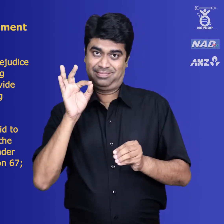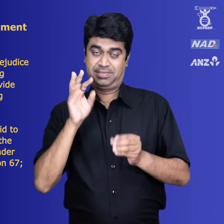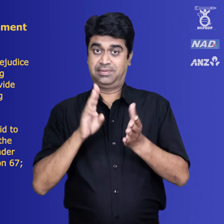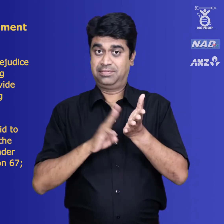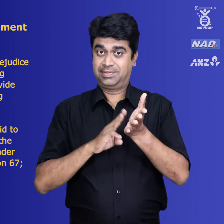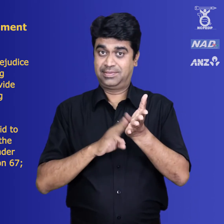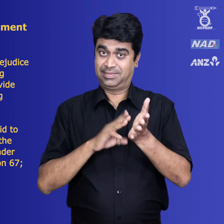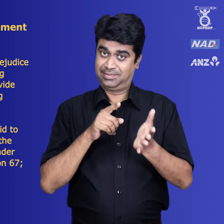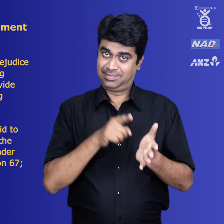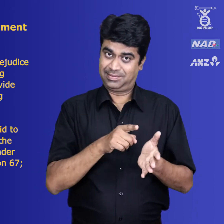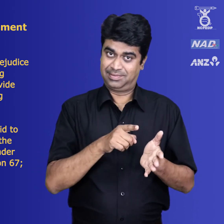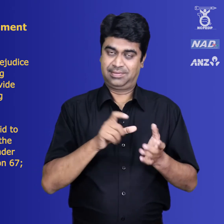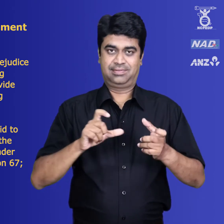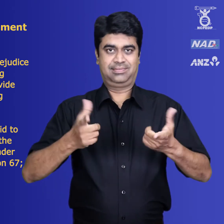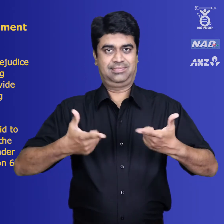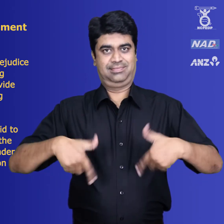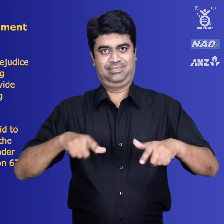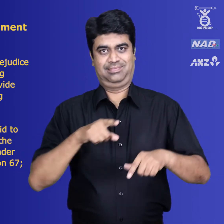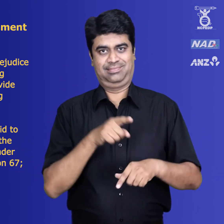of Section 67.